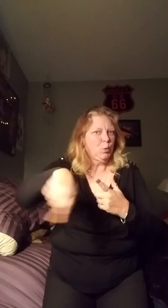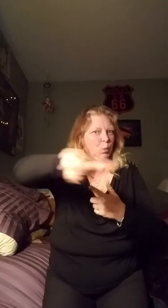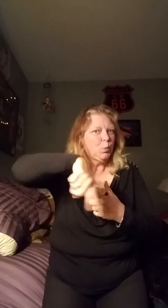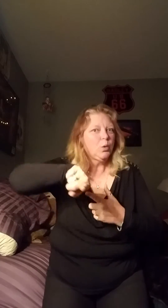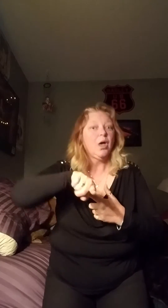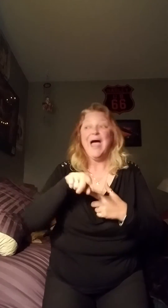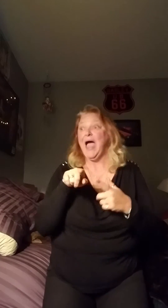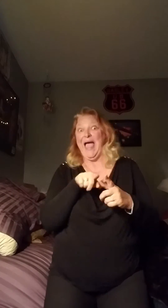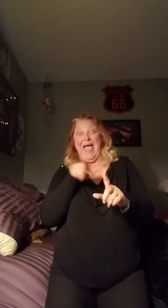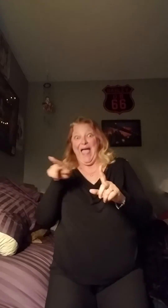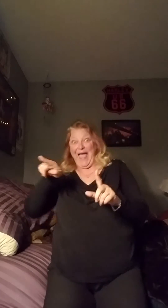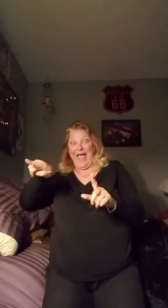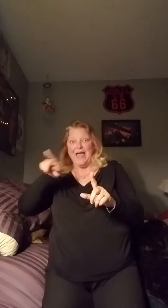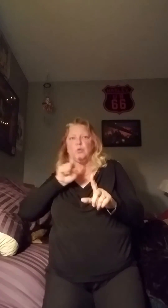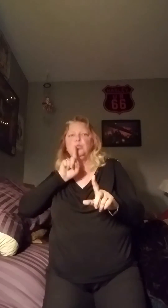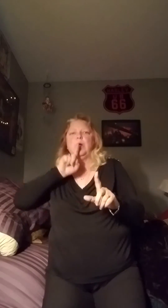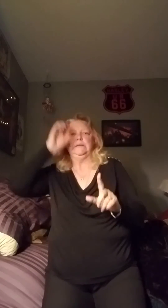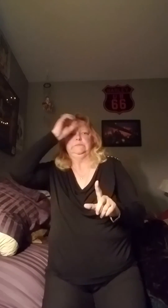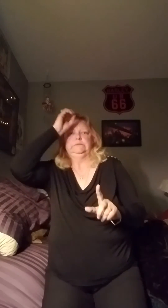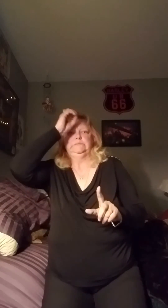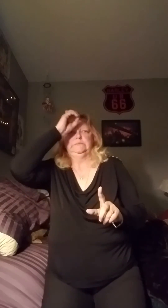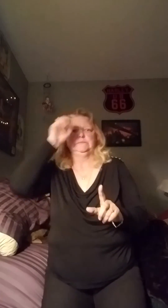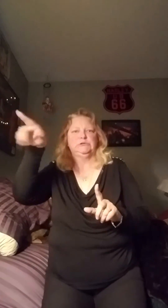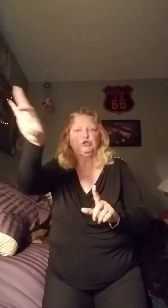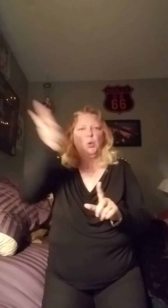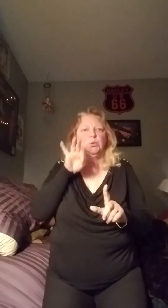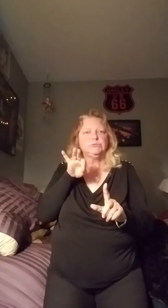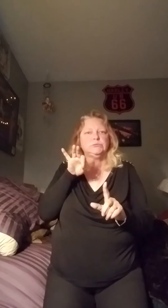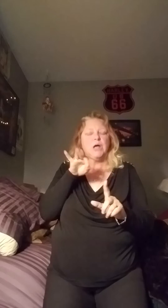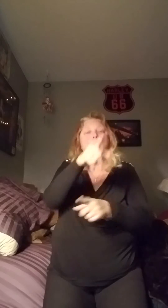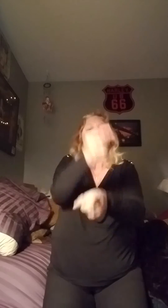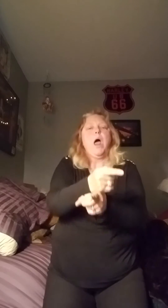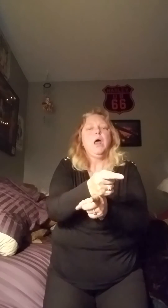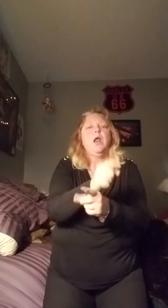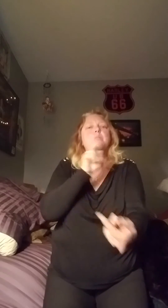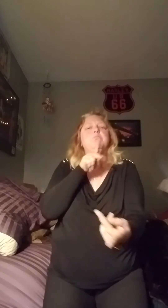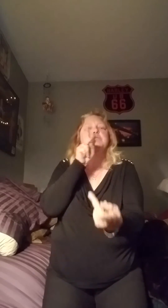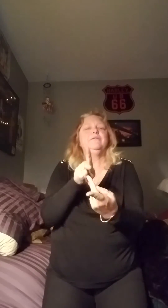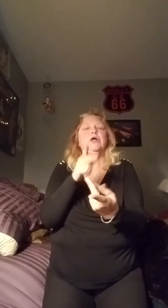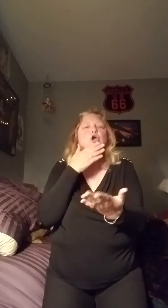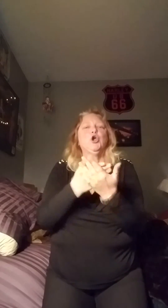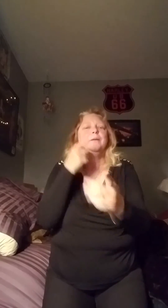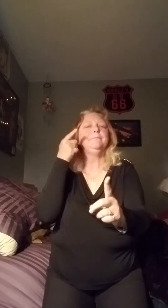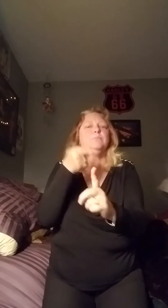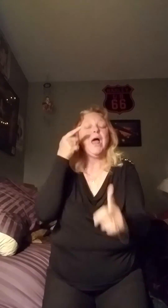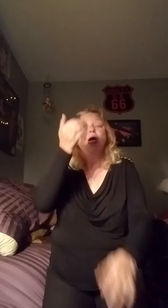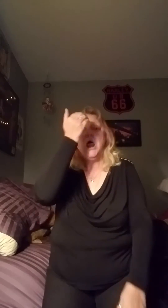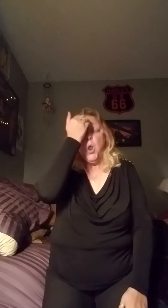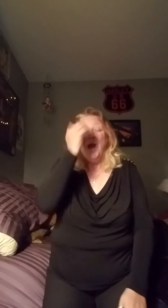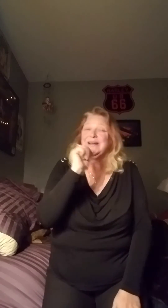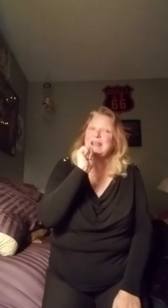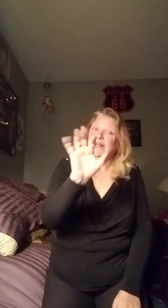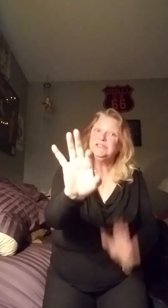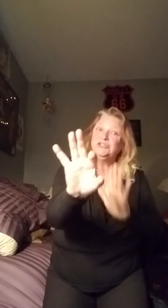that they haven't been chosen. So you're right. It's a perfectly good point. Knowing you're not chosen could have a deleterious